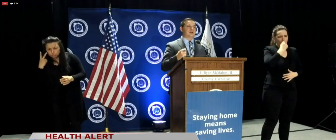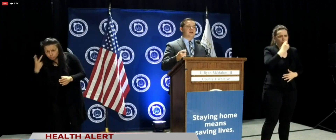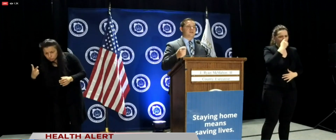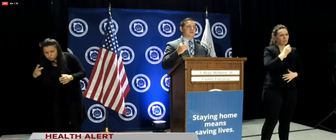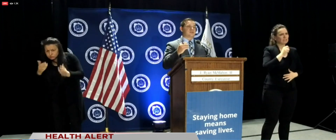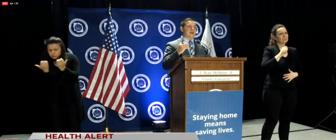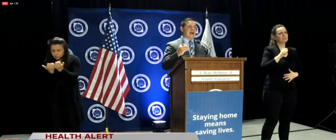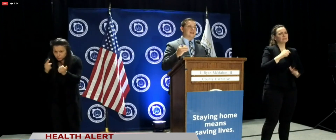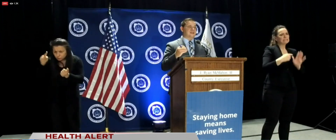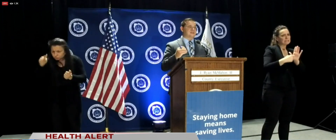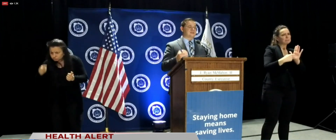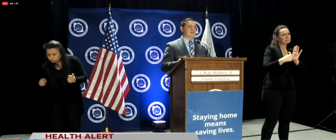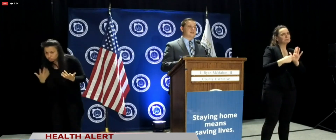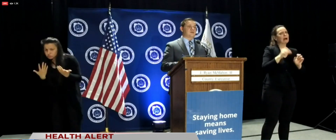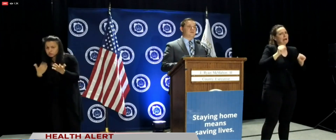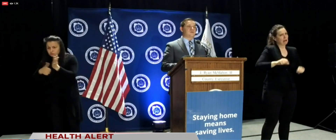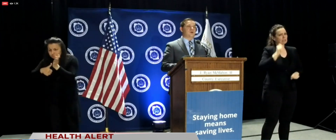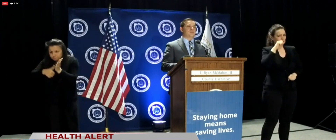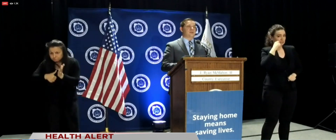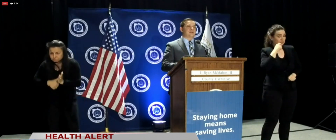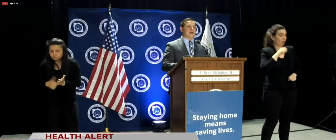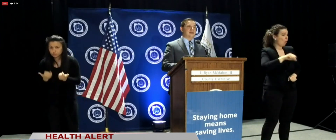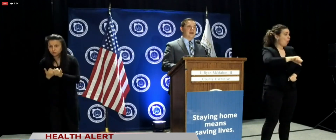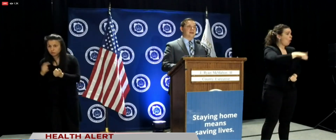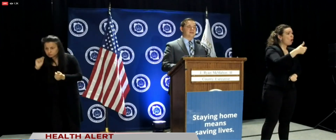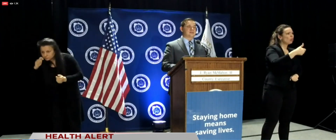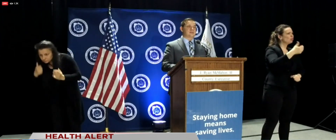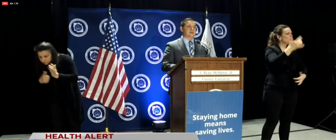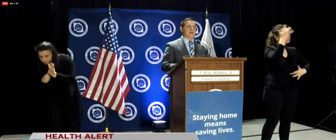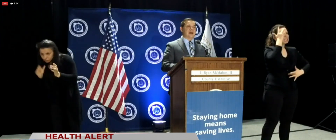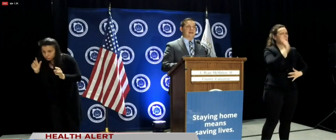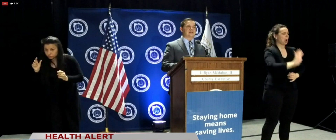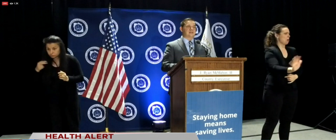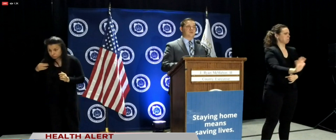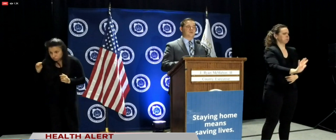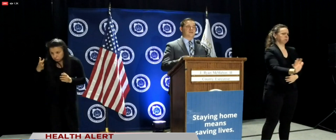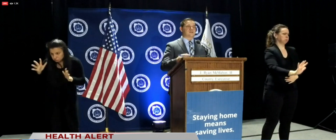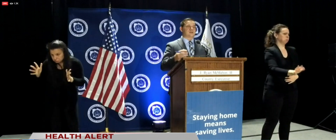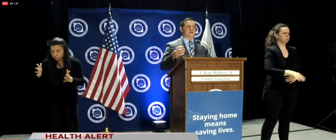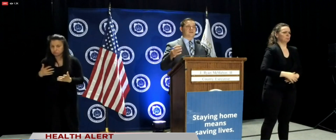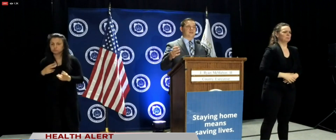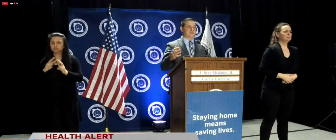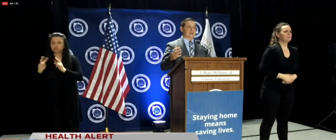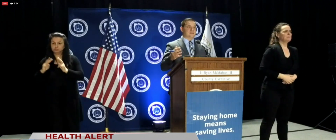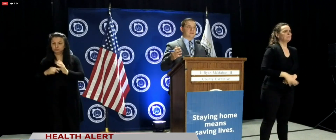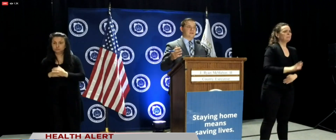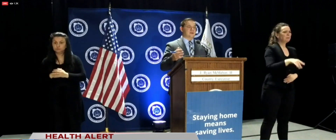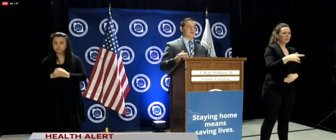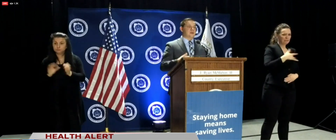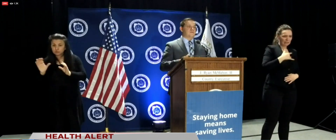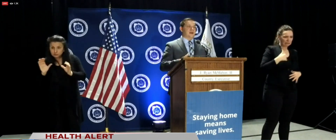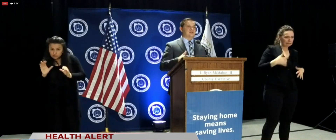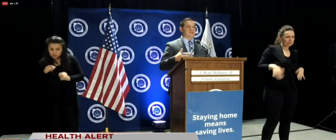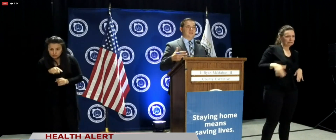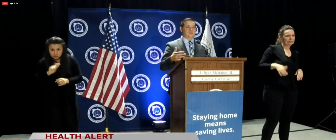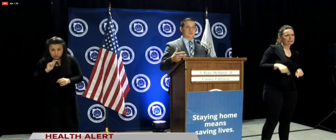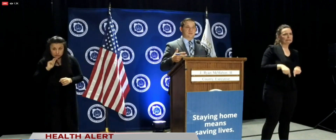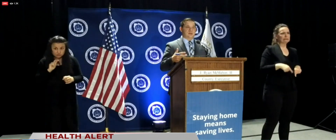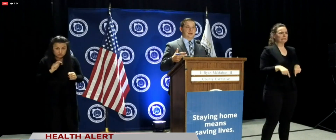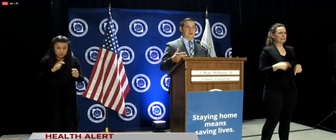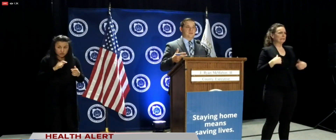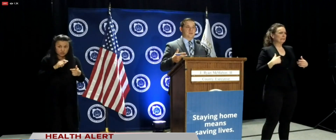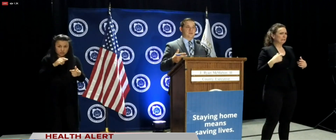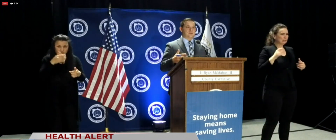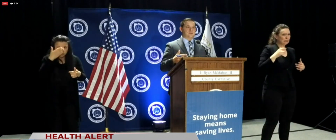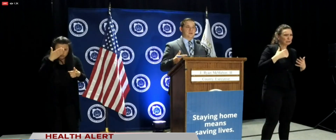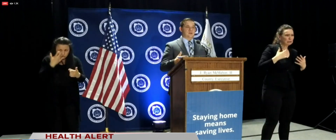Triage line, there's guidance. If you don't meet that guidance, they may not deem you necessary to get testing. If that changes,